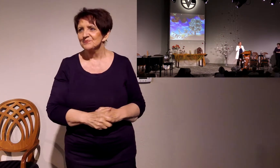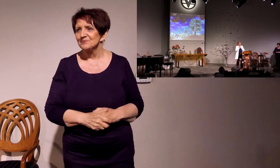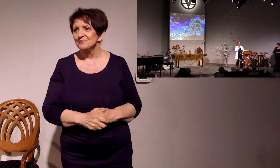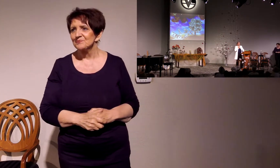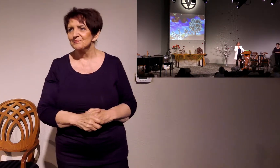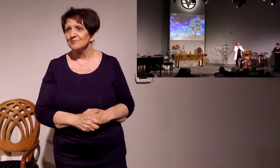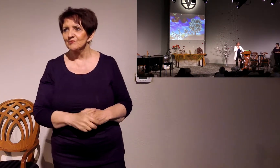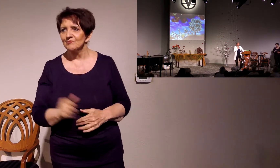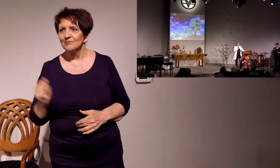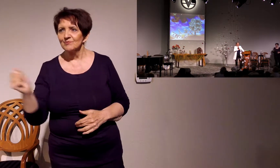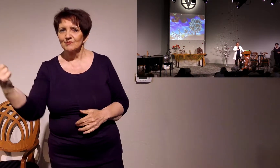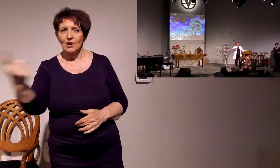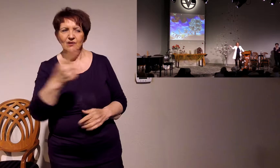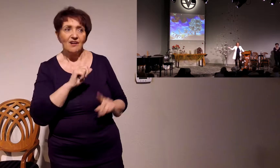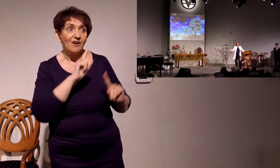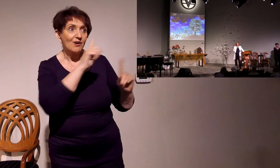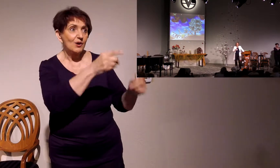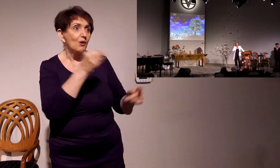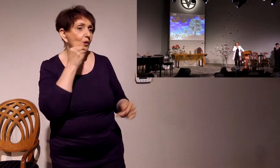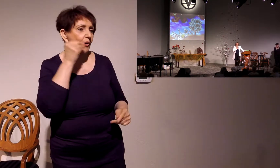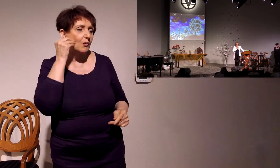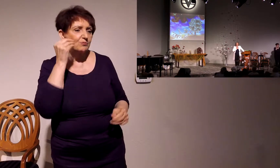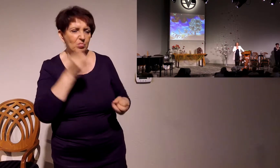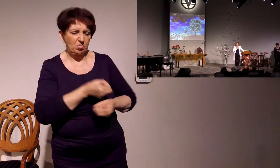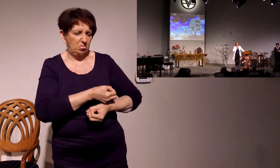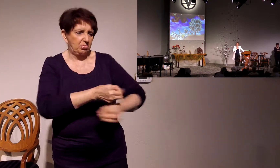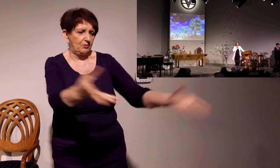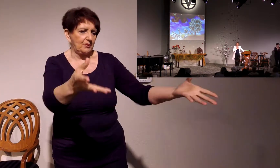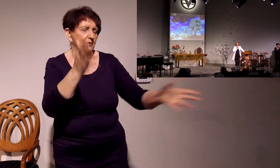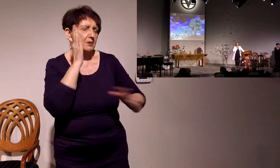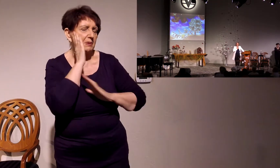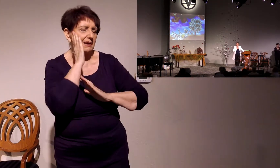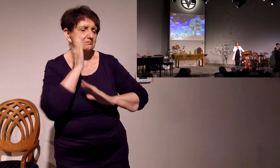I know you're all going to go home and throw it all over your bed.